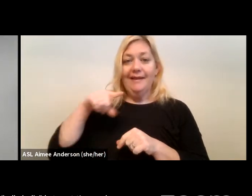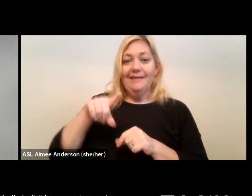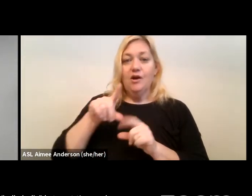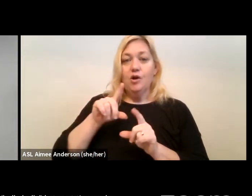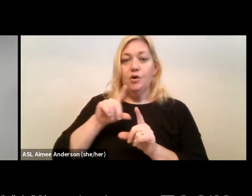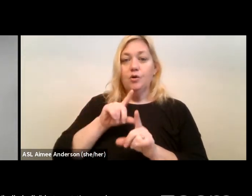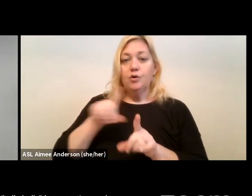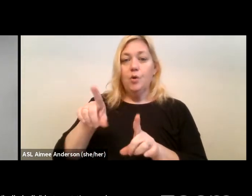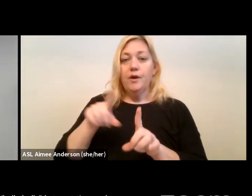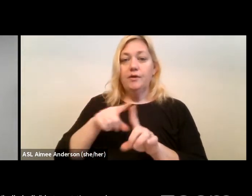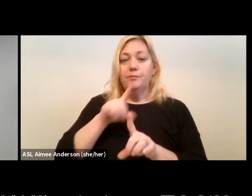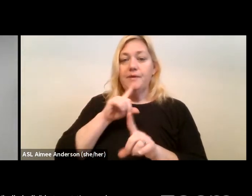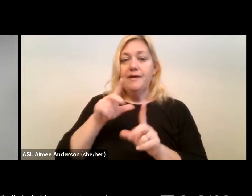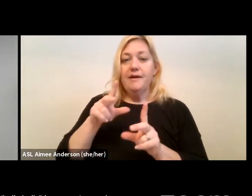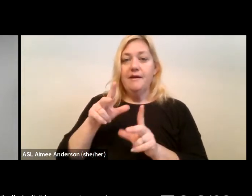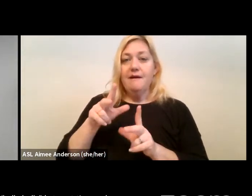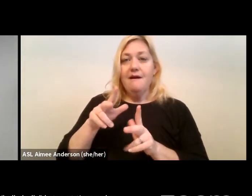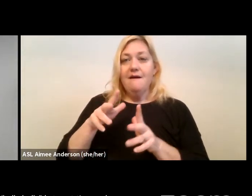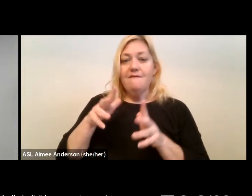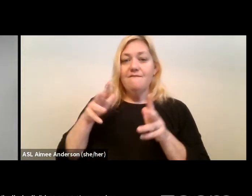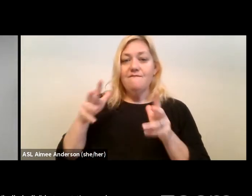and as an